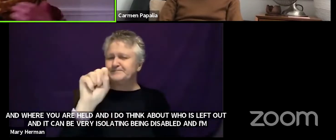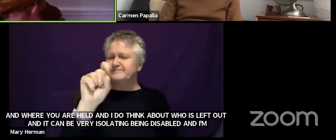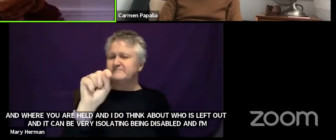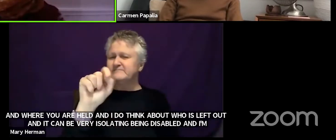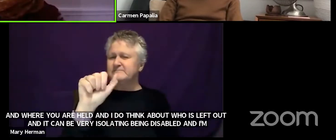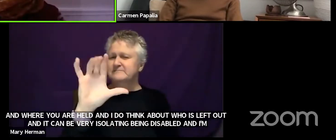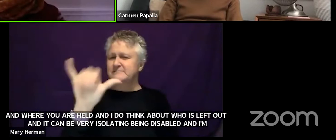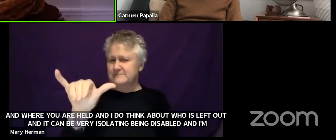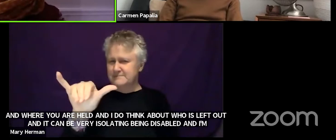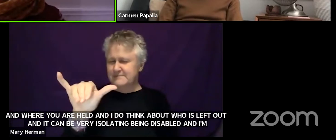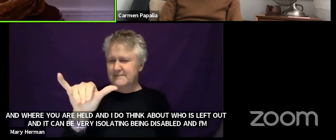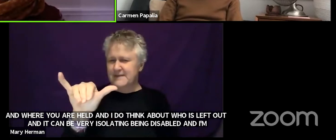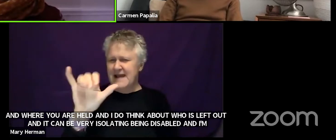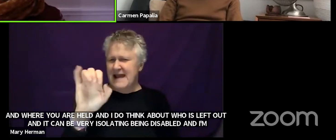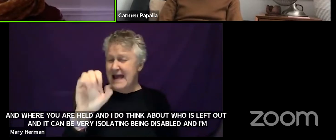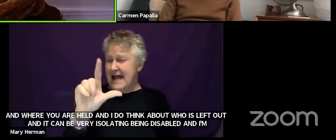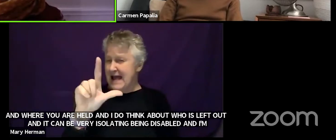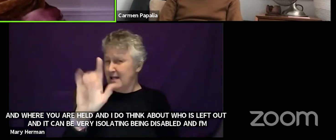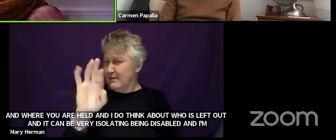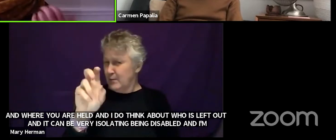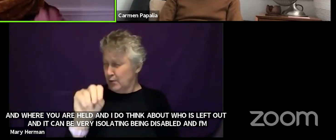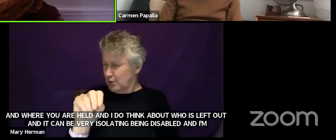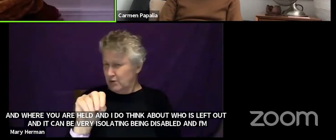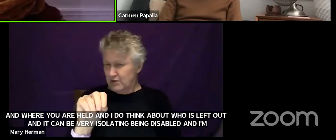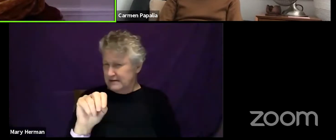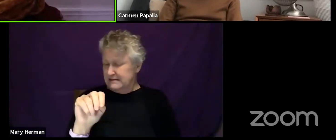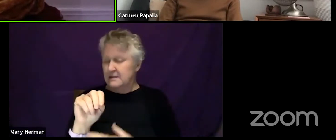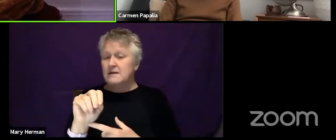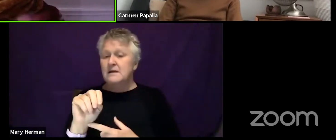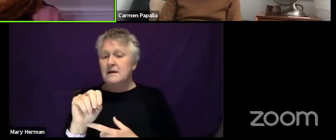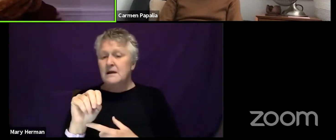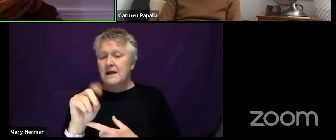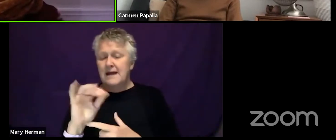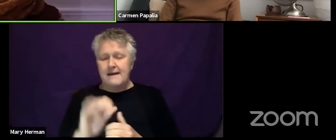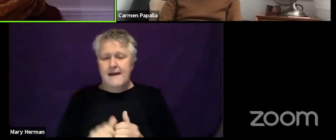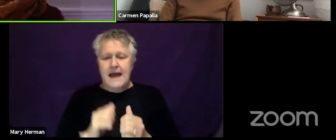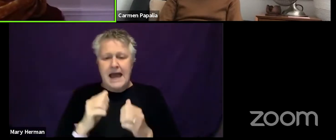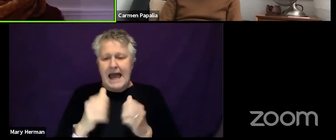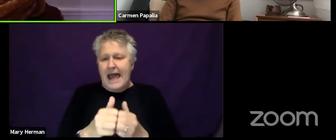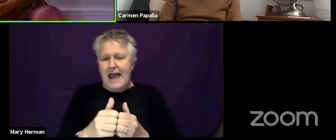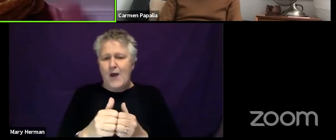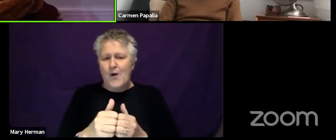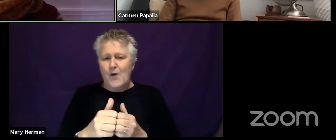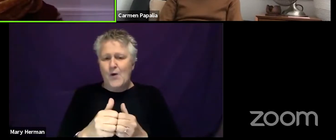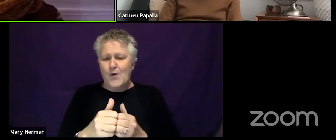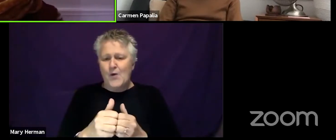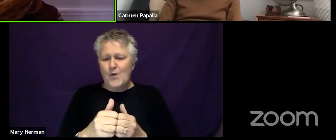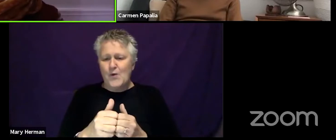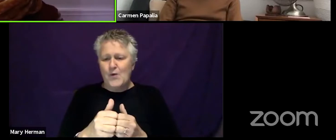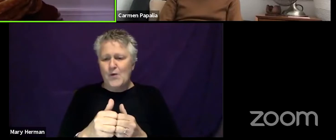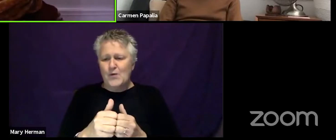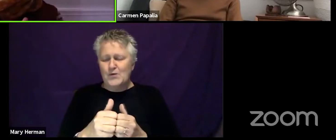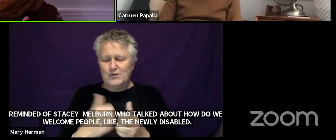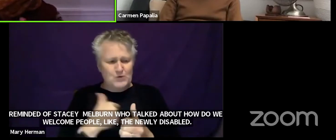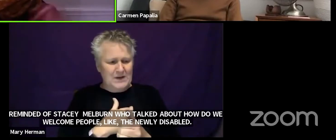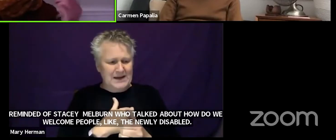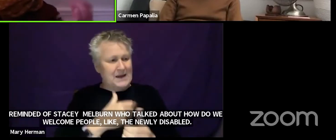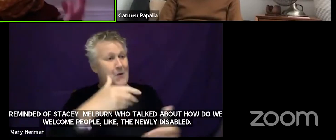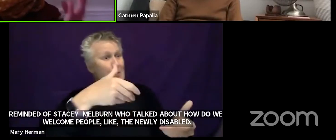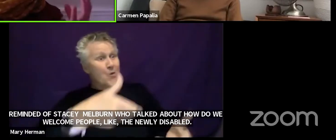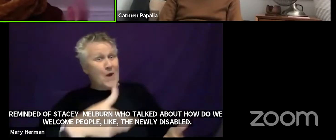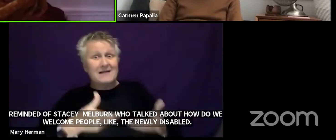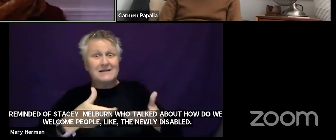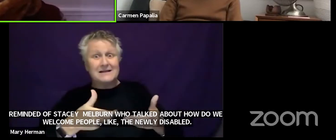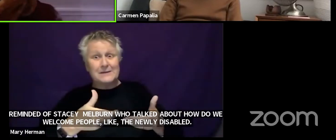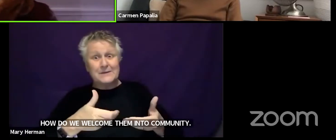about how do we welcome people like the newly disabled? How do we welcome them into community? How do we